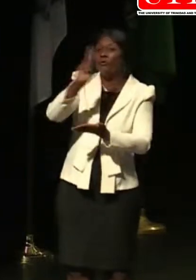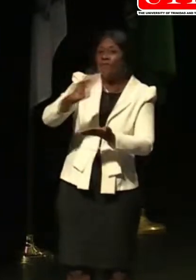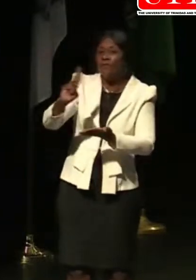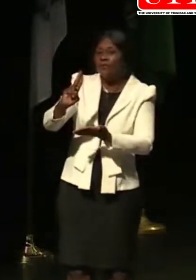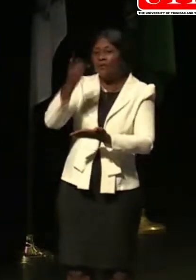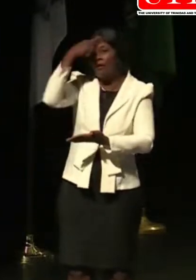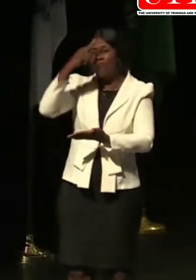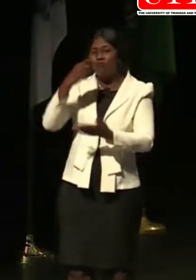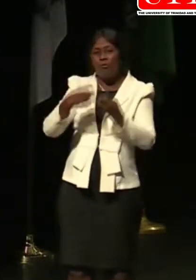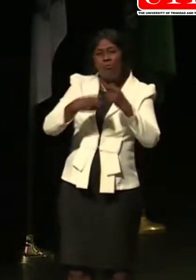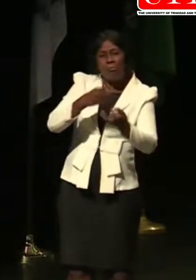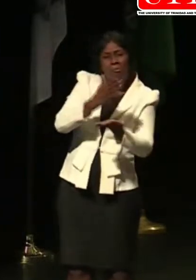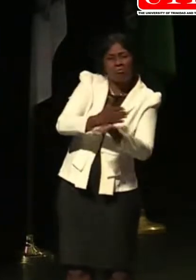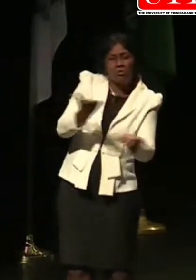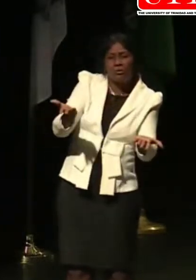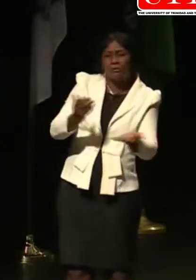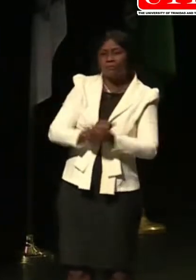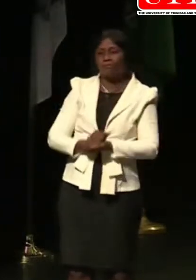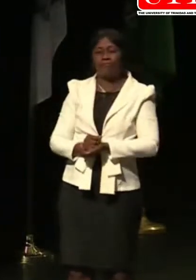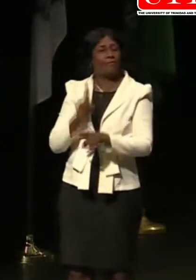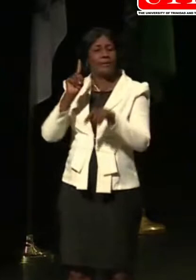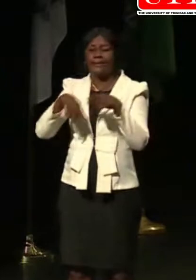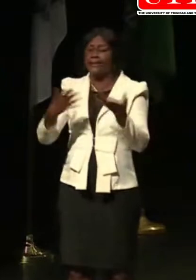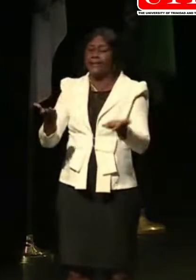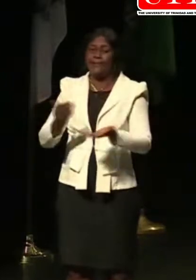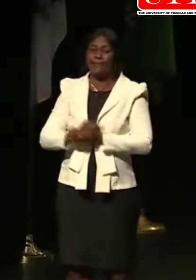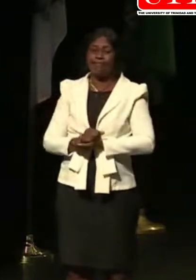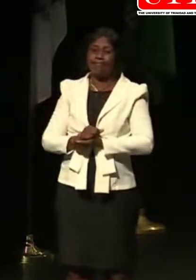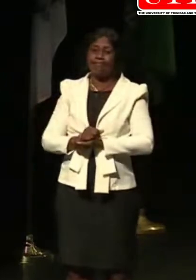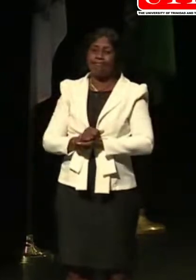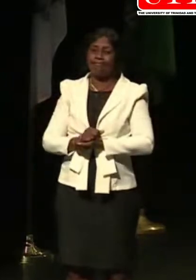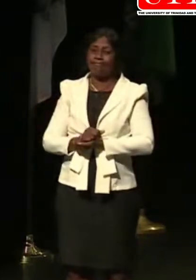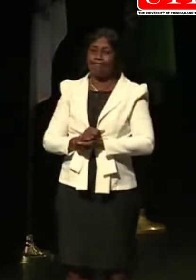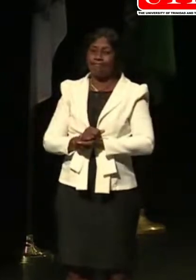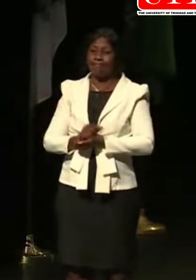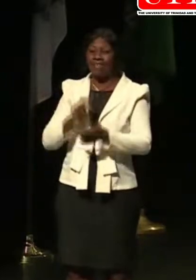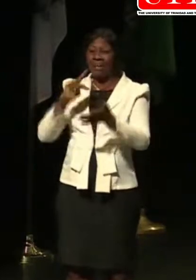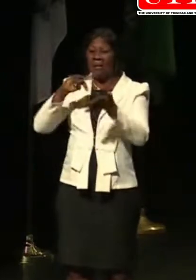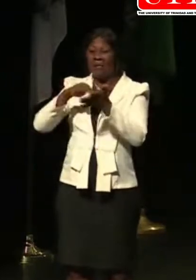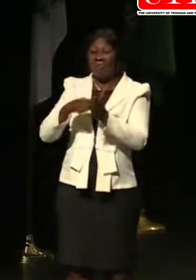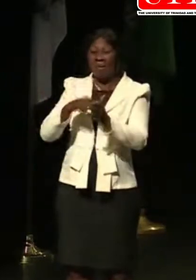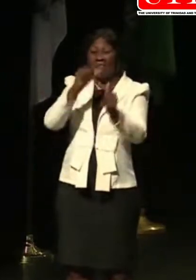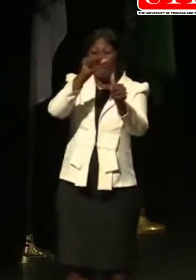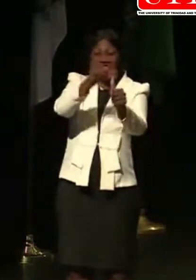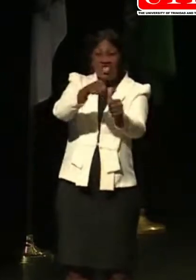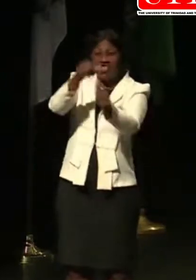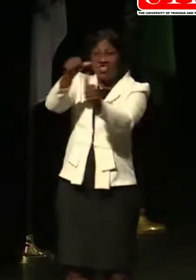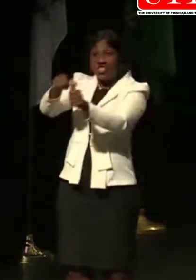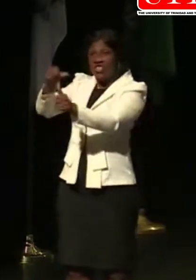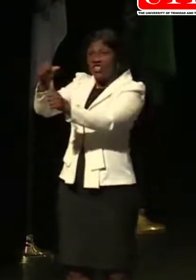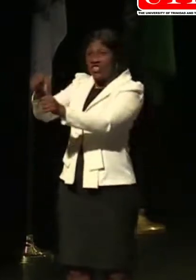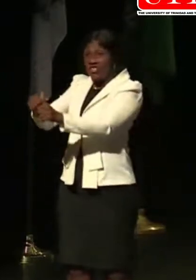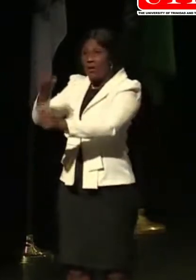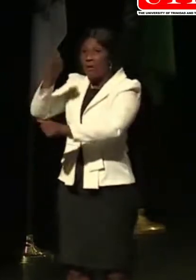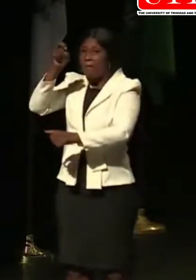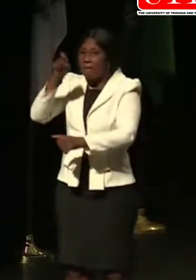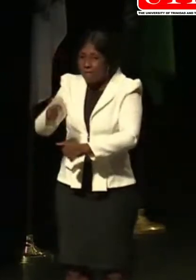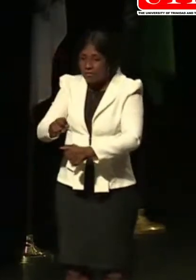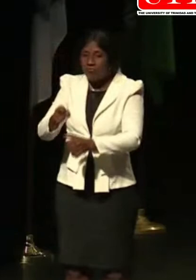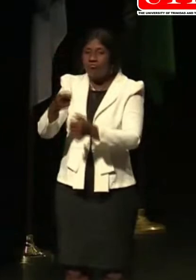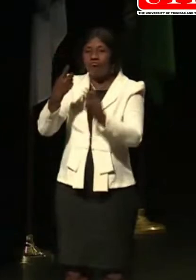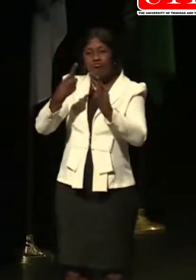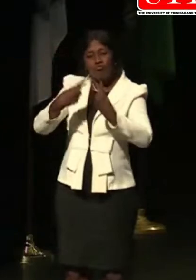cannot. They cannot solve the problem. Not unless each one of us is willing to be part of that